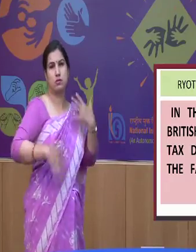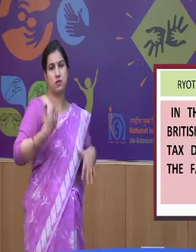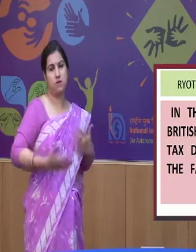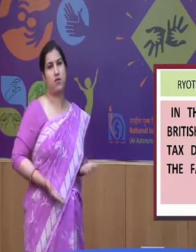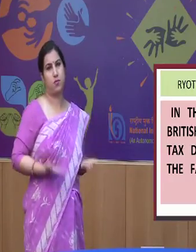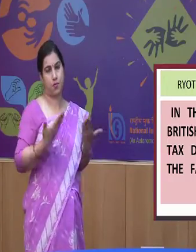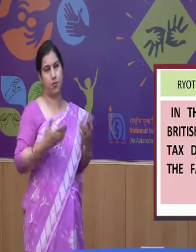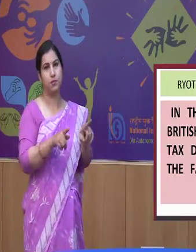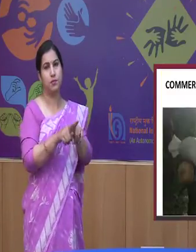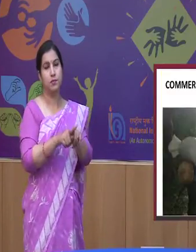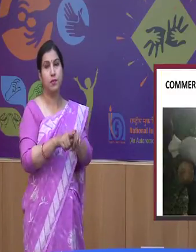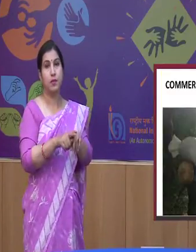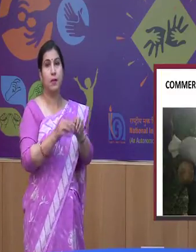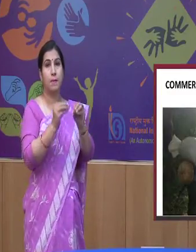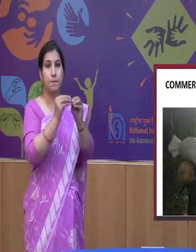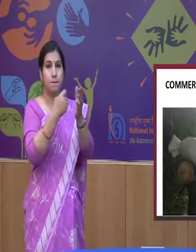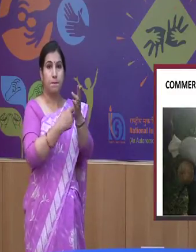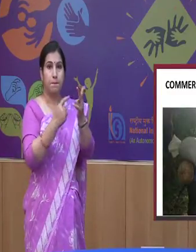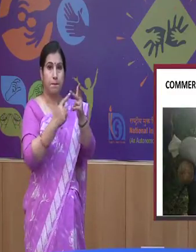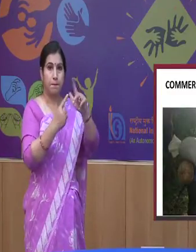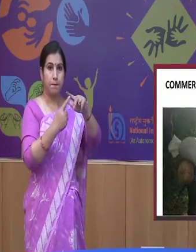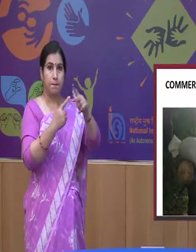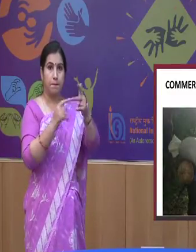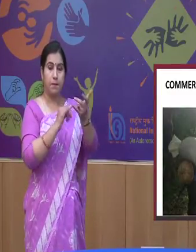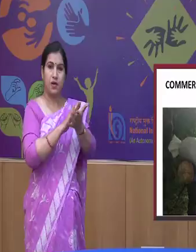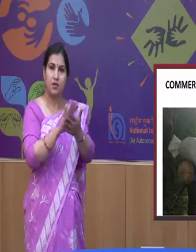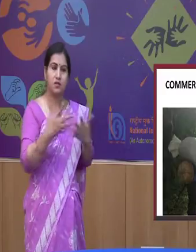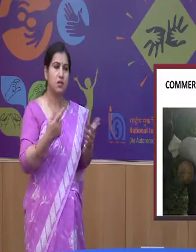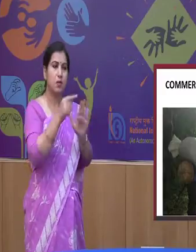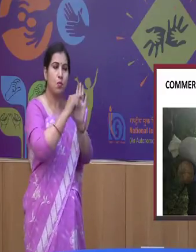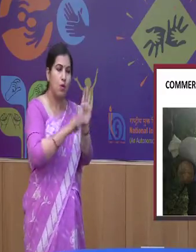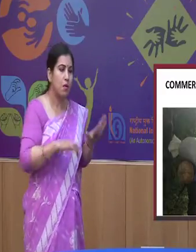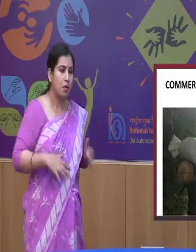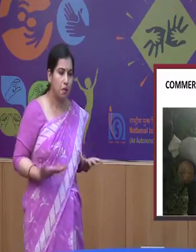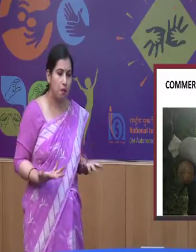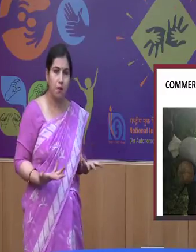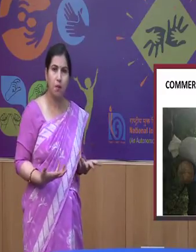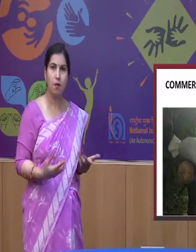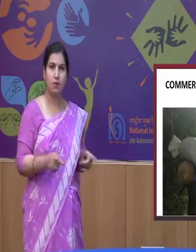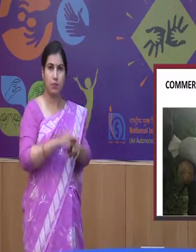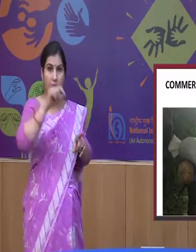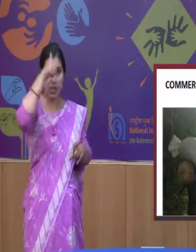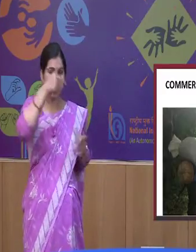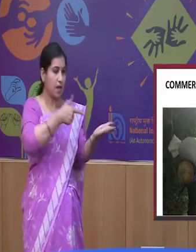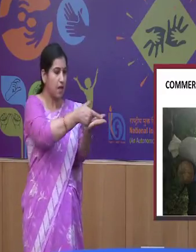The British economic policies led to the commercialization of Indian agriculture.